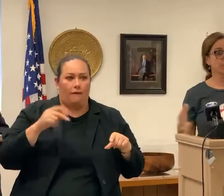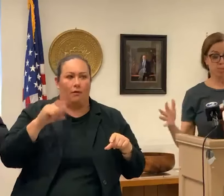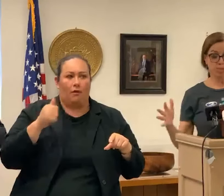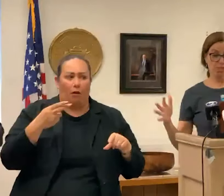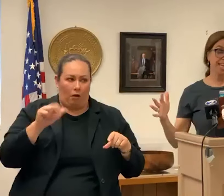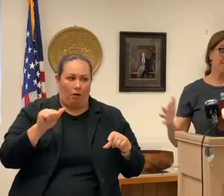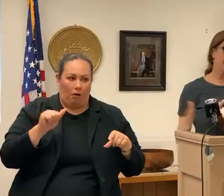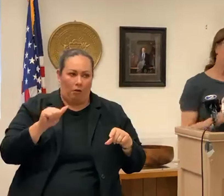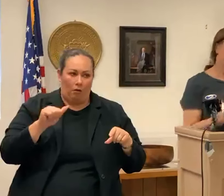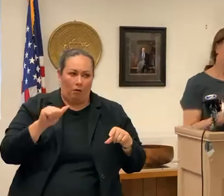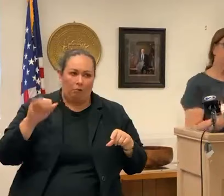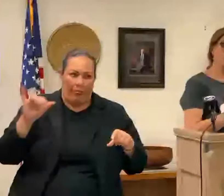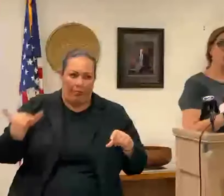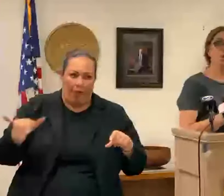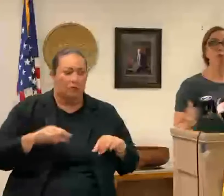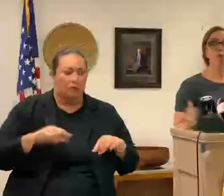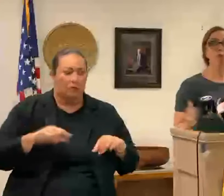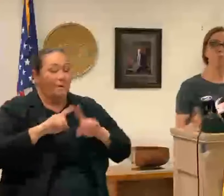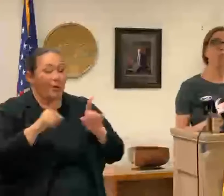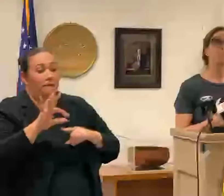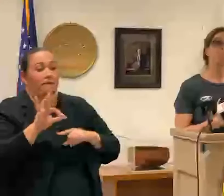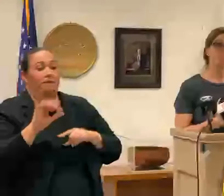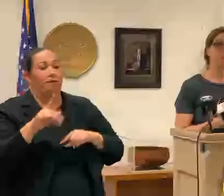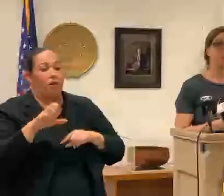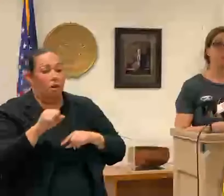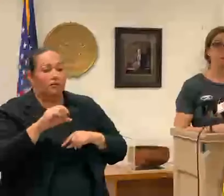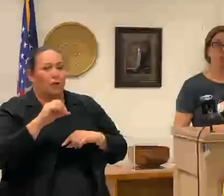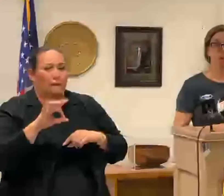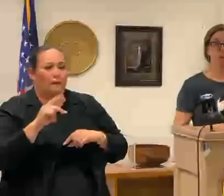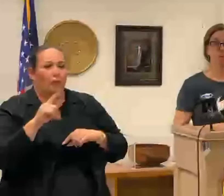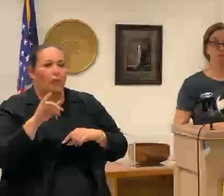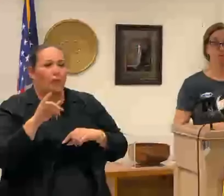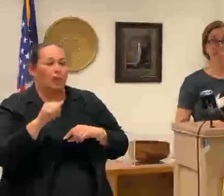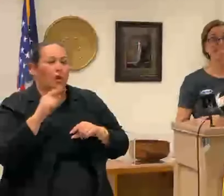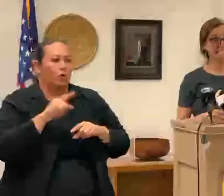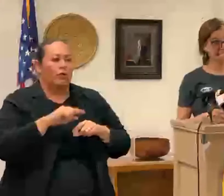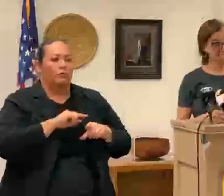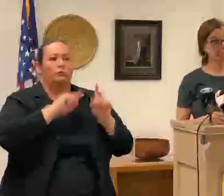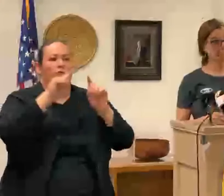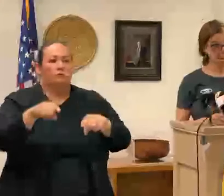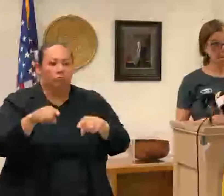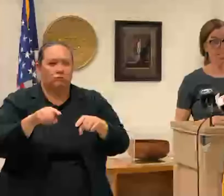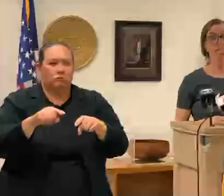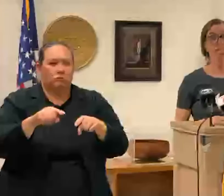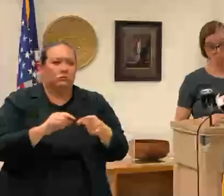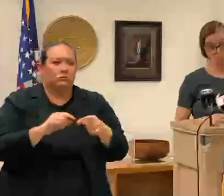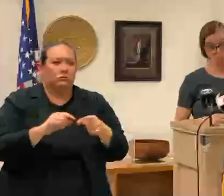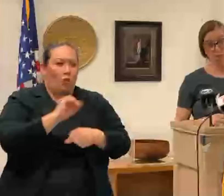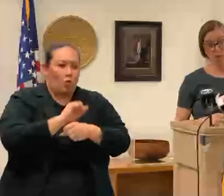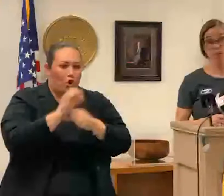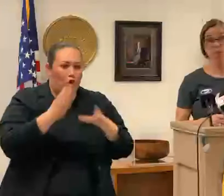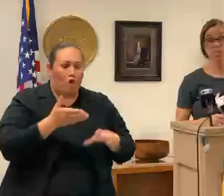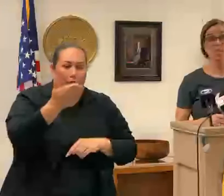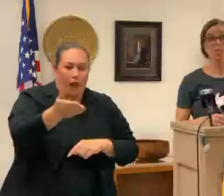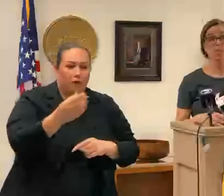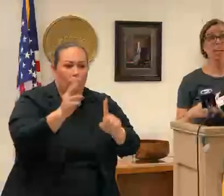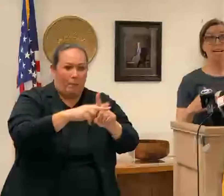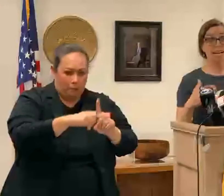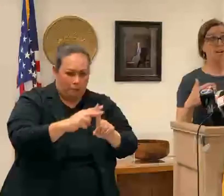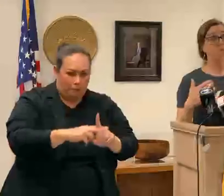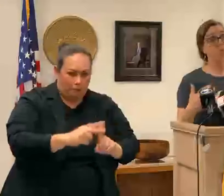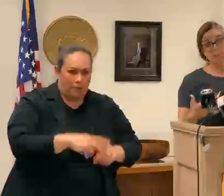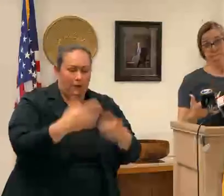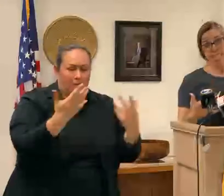over to get them into our program and move them to another hotel. Sands of Kahana is one of our